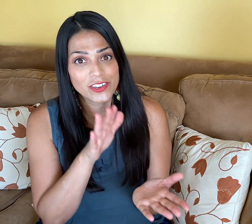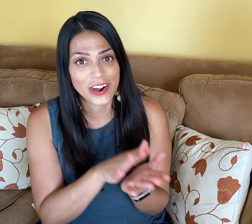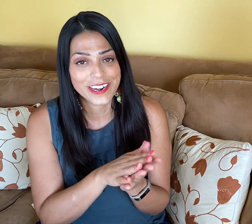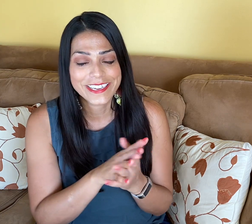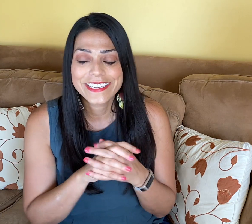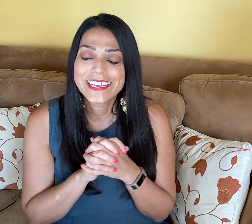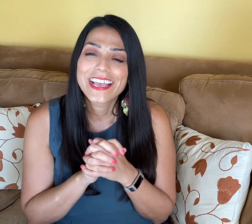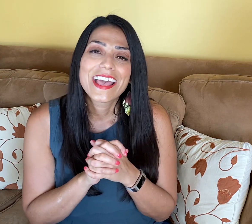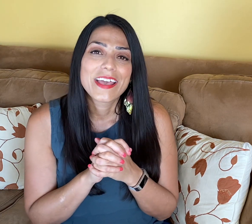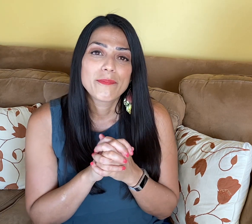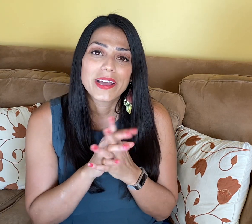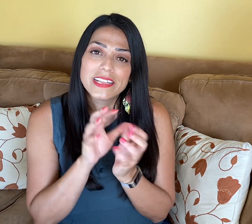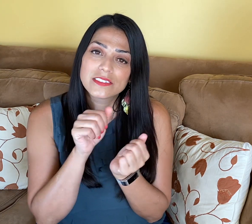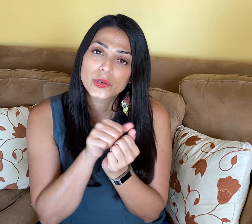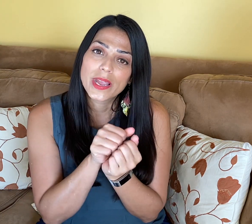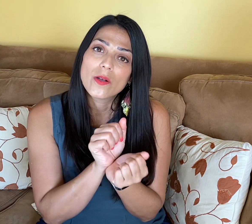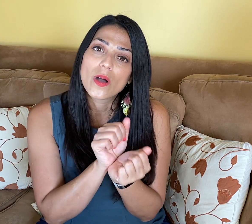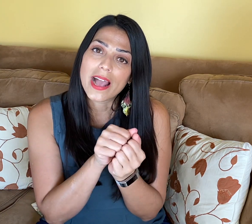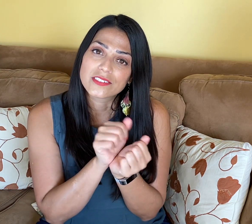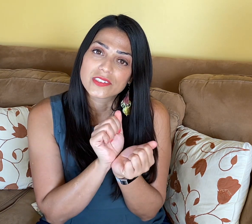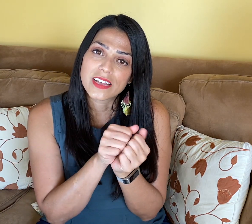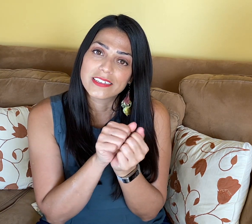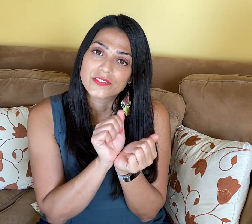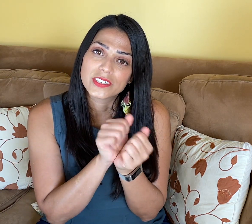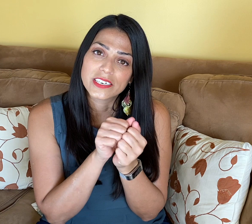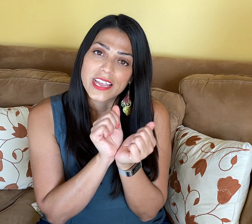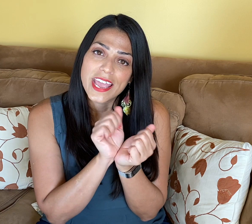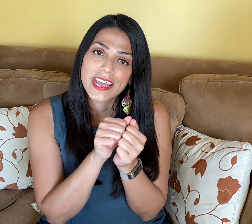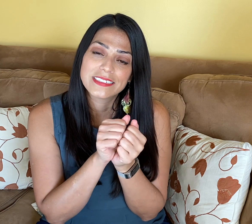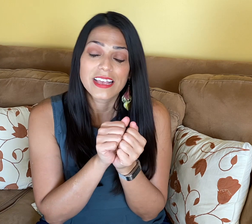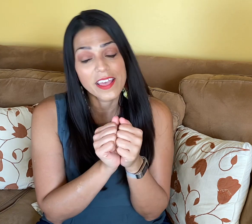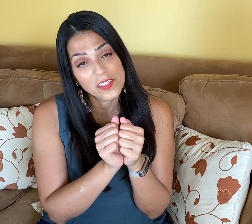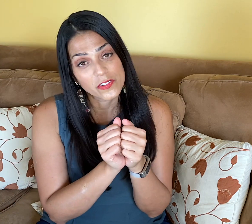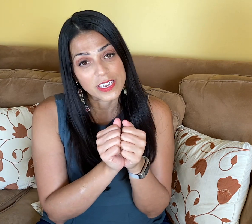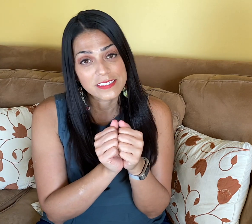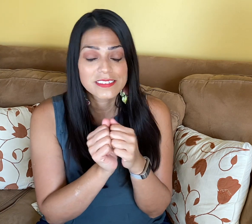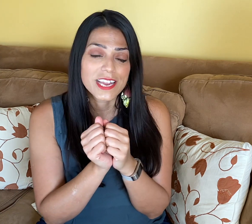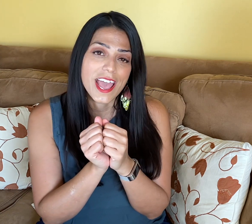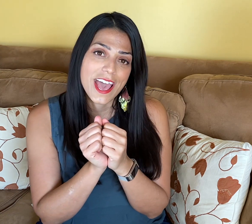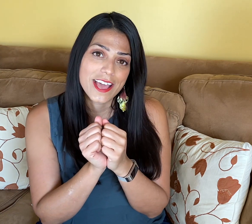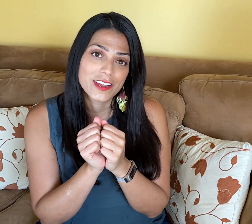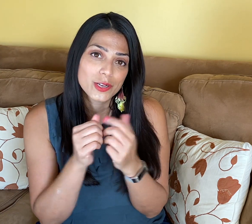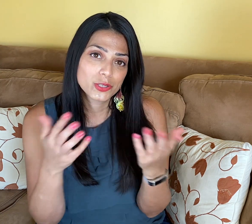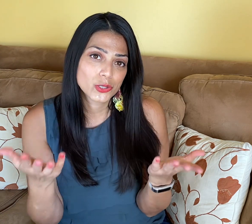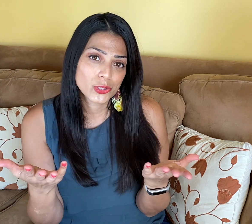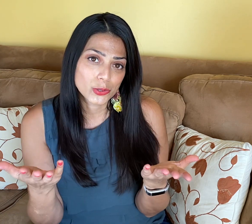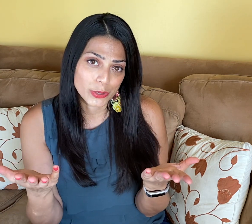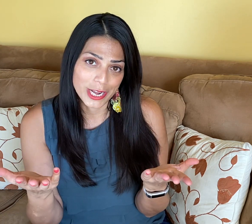shark. But it's great exercise for their hands and their wrist, and super